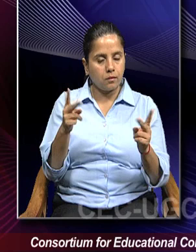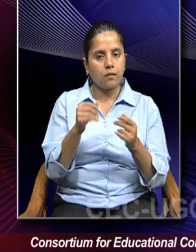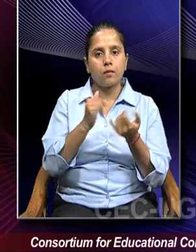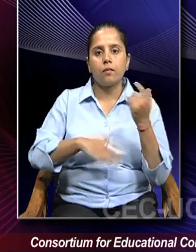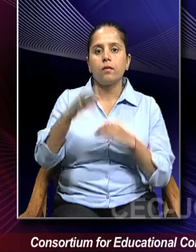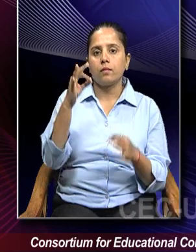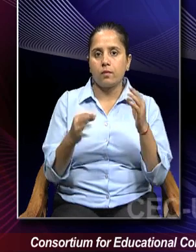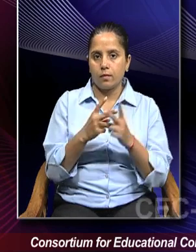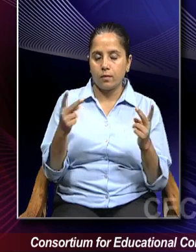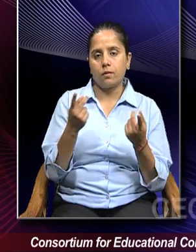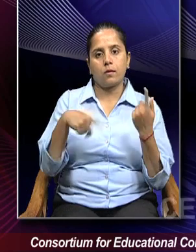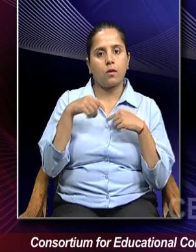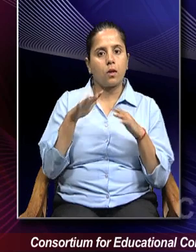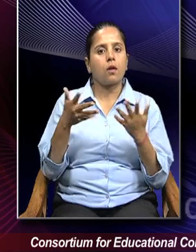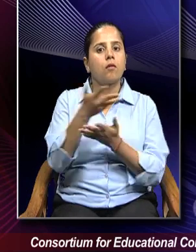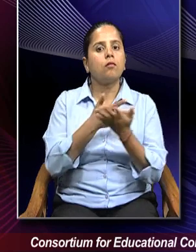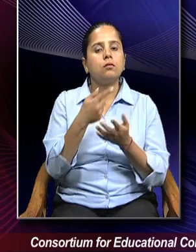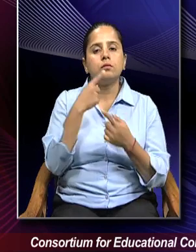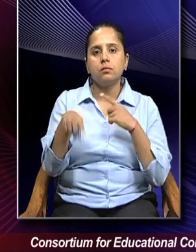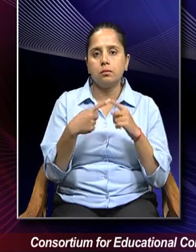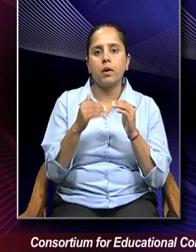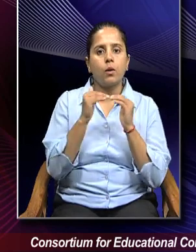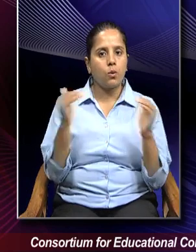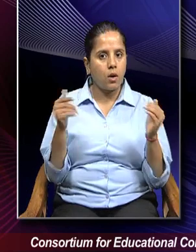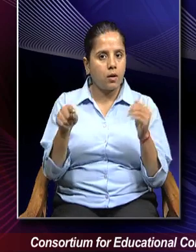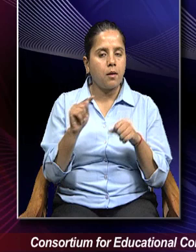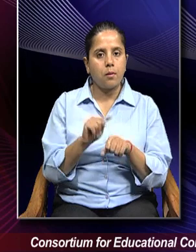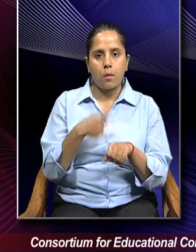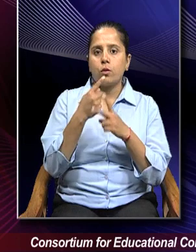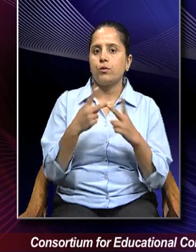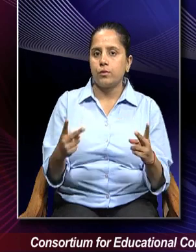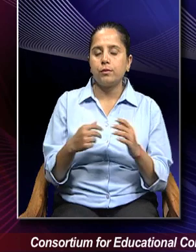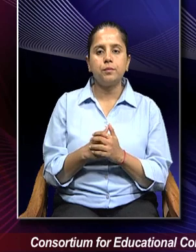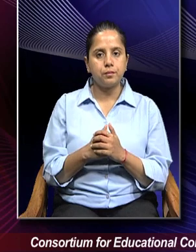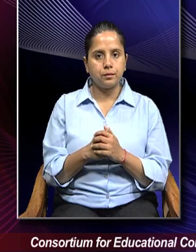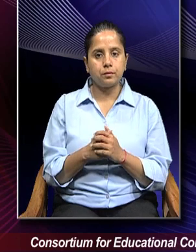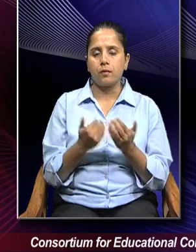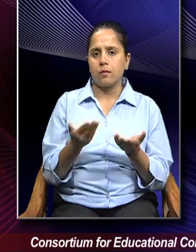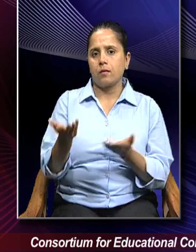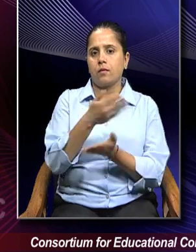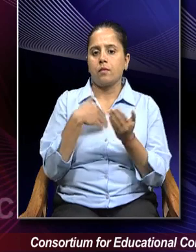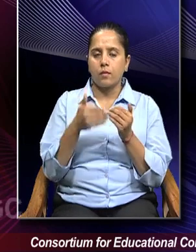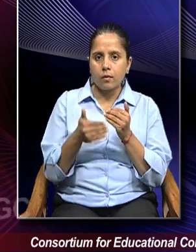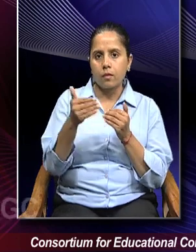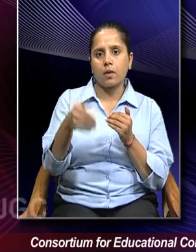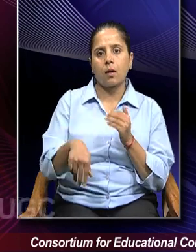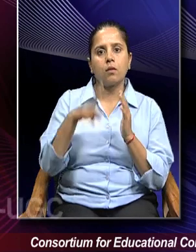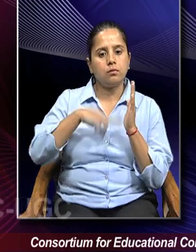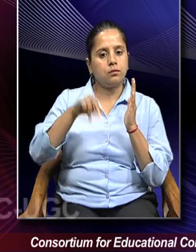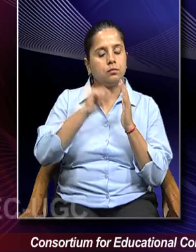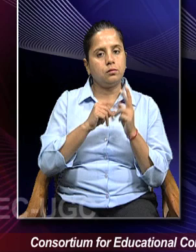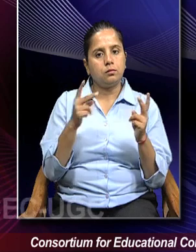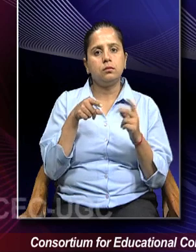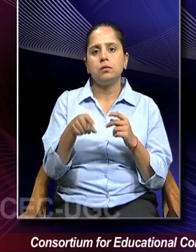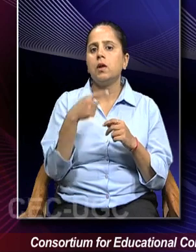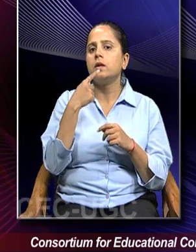justice, where we have to discuss about equality of opportunities. So, going ahead with the literature, what it